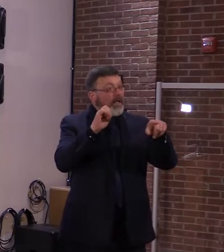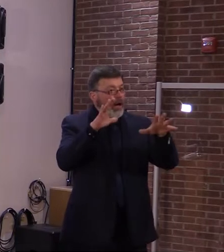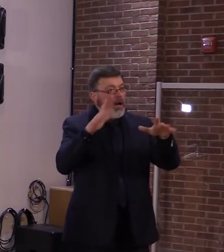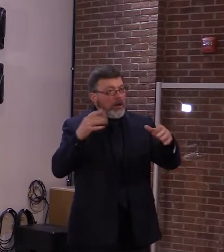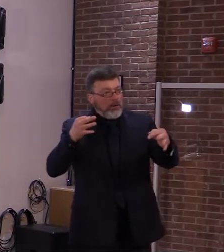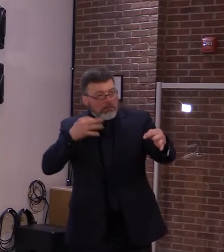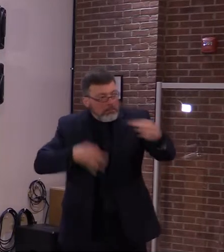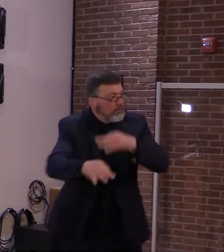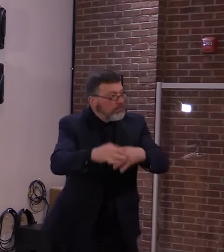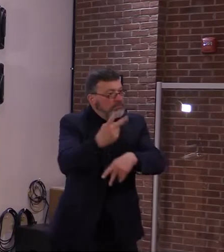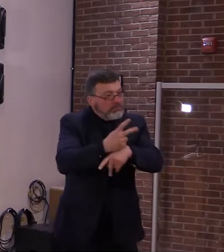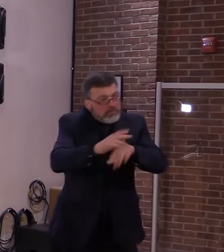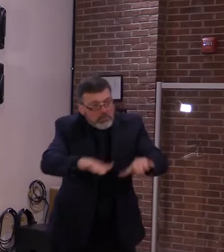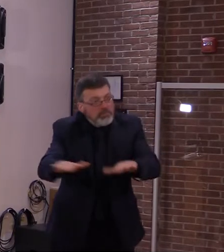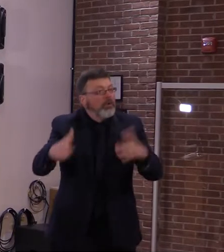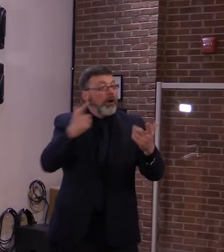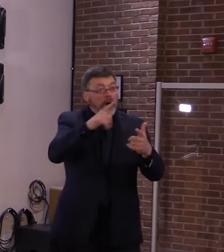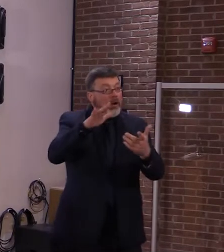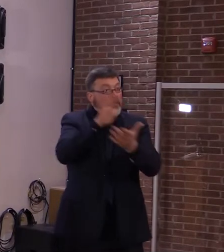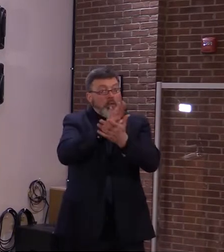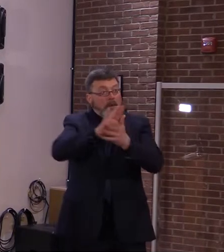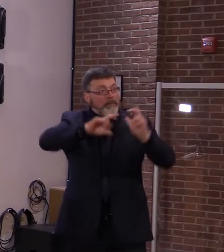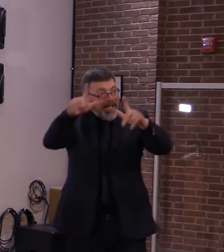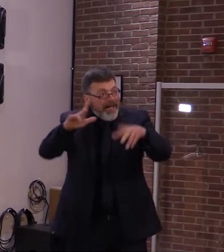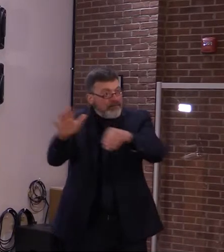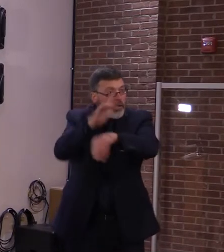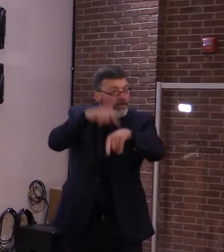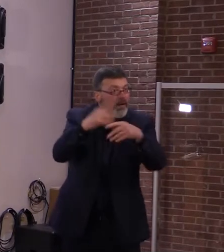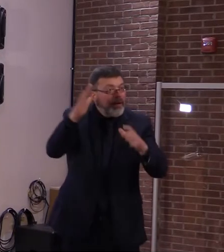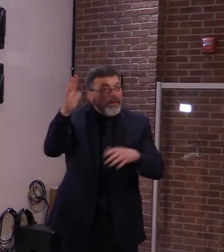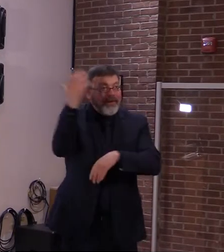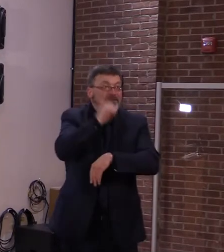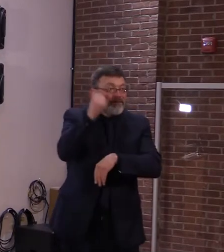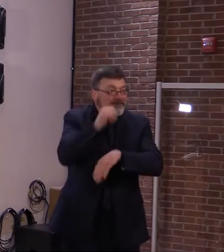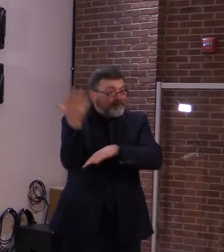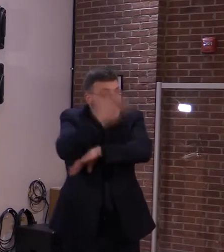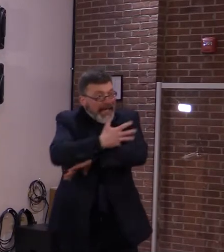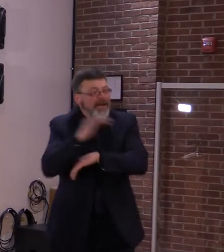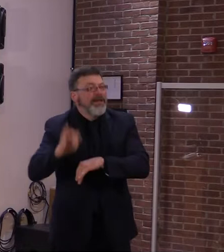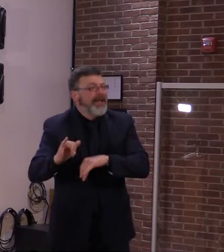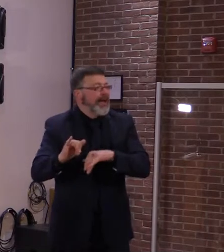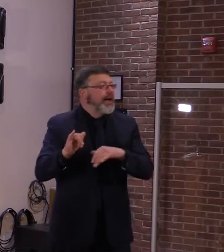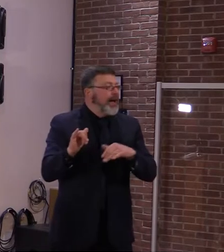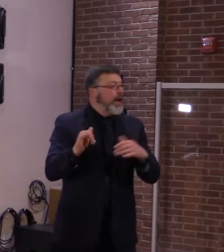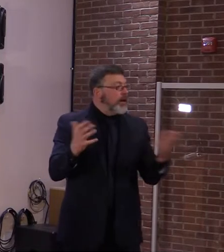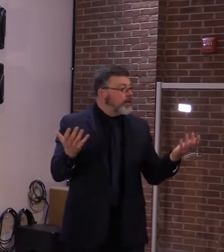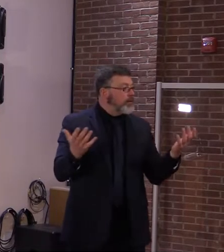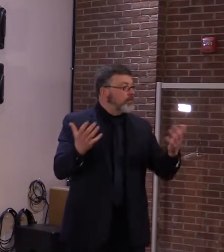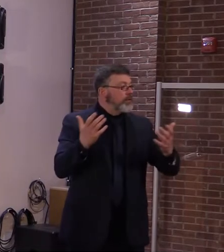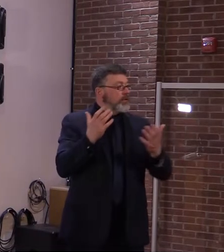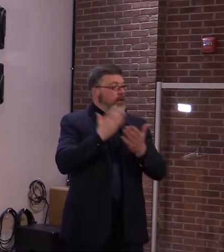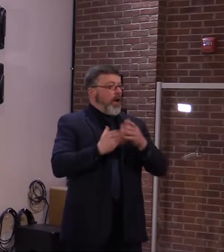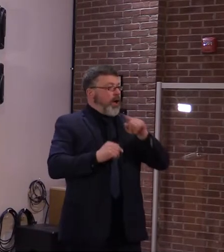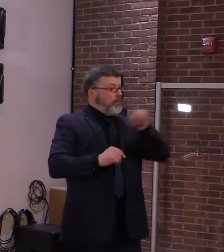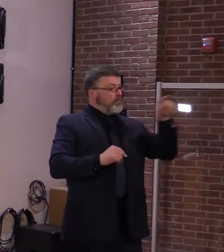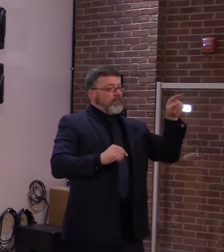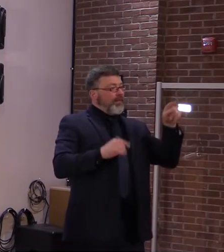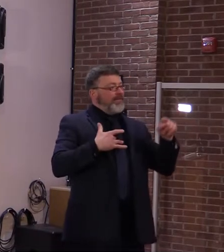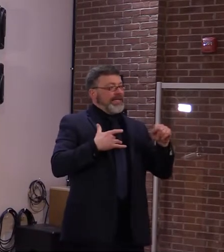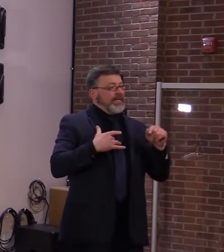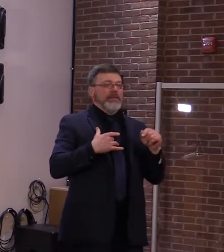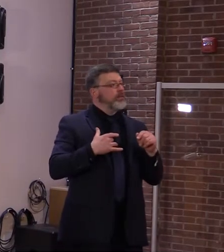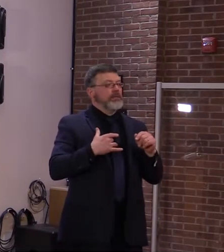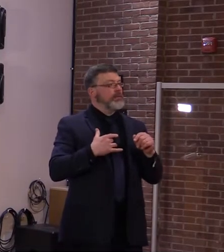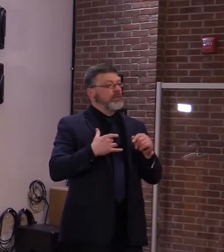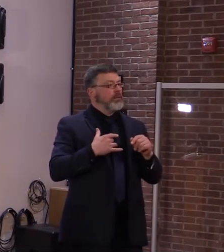of reasons. Or maybe you are waiting to see what happens with the J&J vaccine, which I've been hearing from a